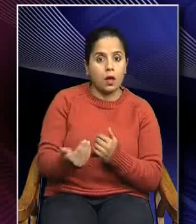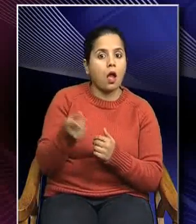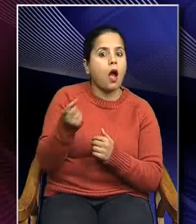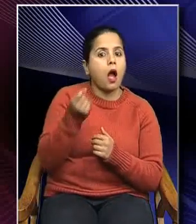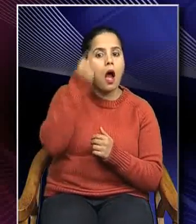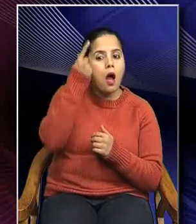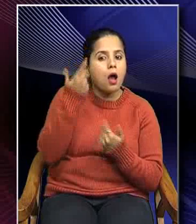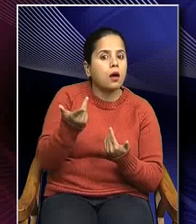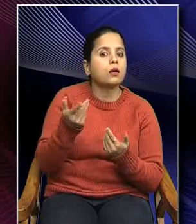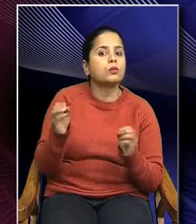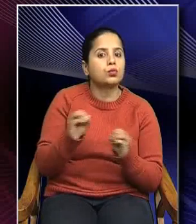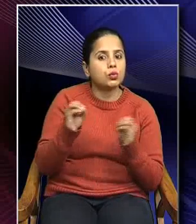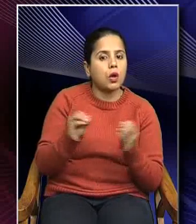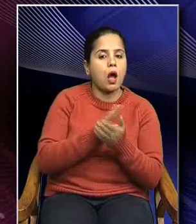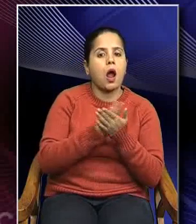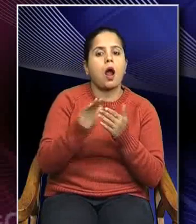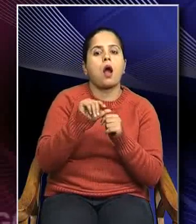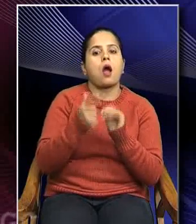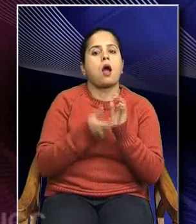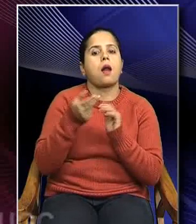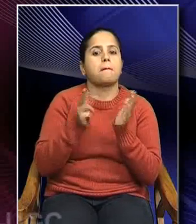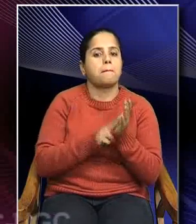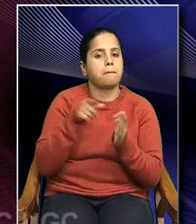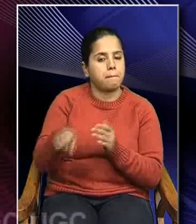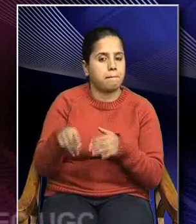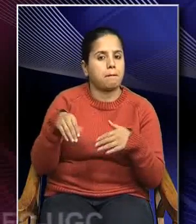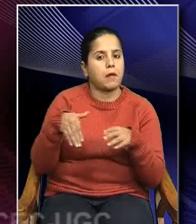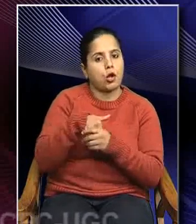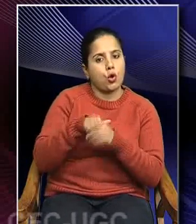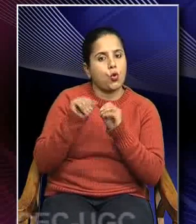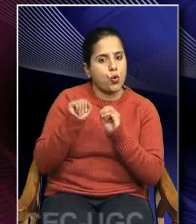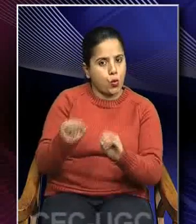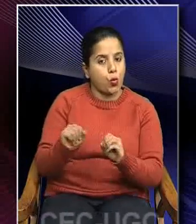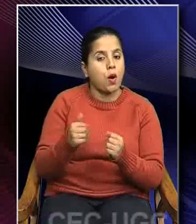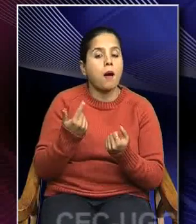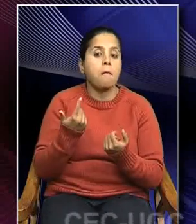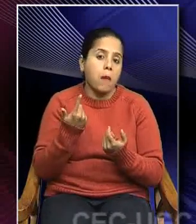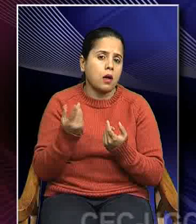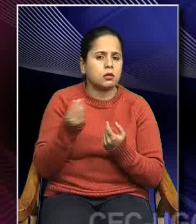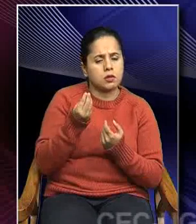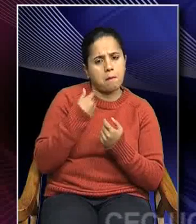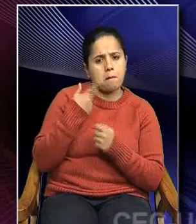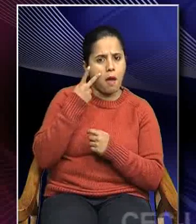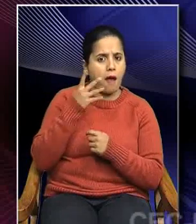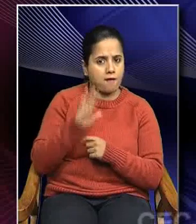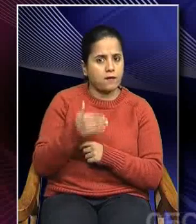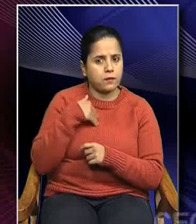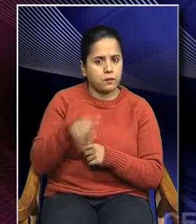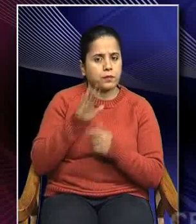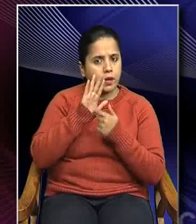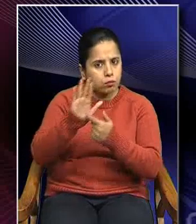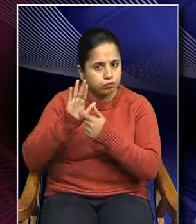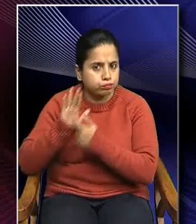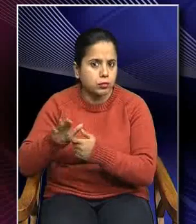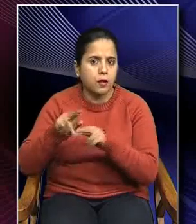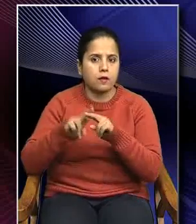ununderstood in the Harappan context, and therefore, although we have some figurative representations